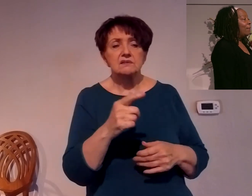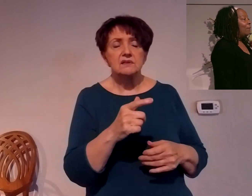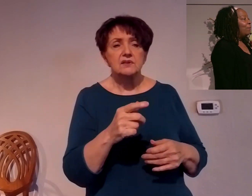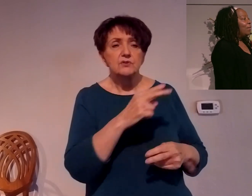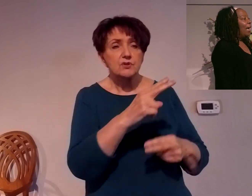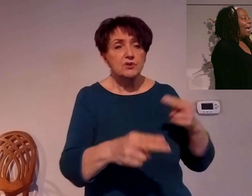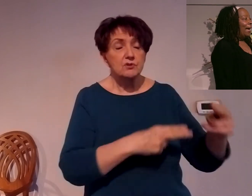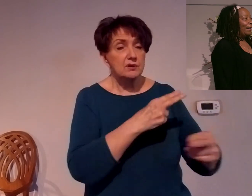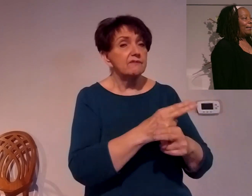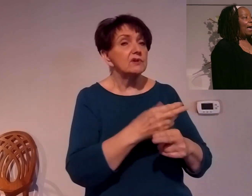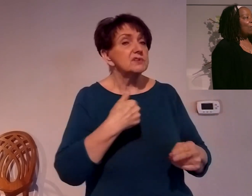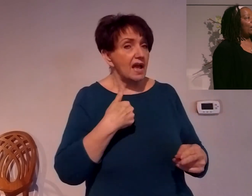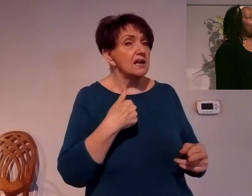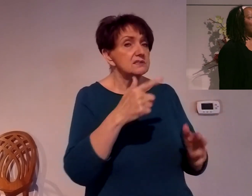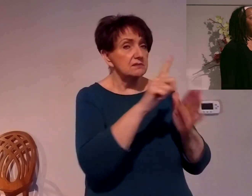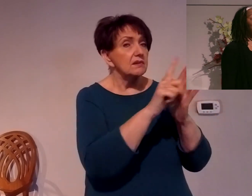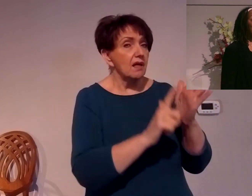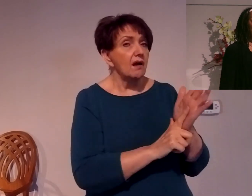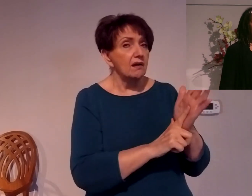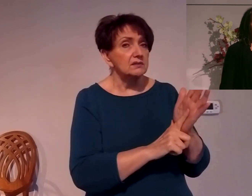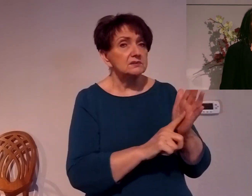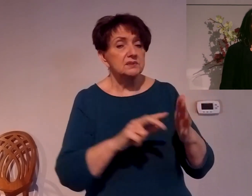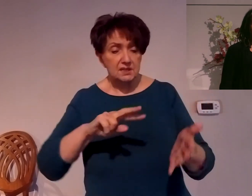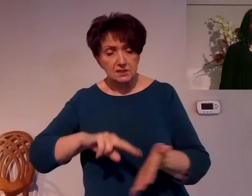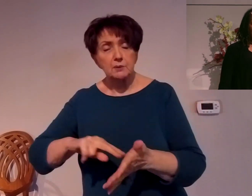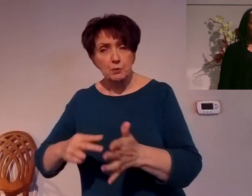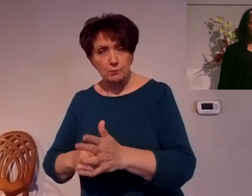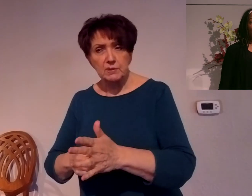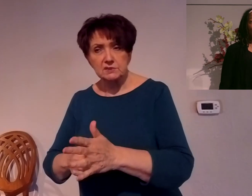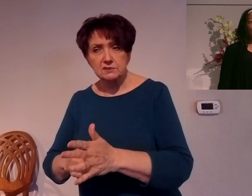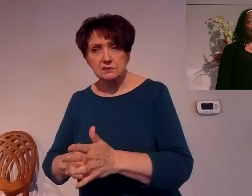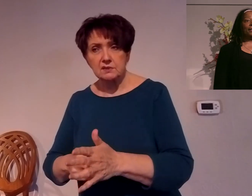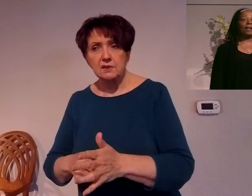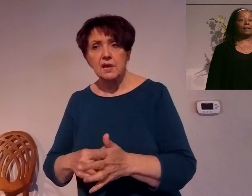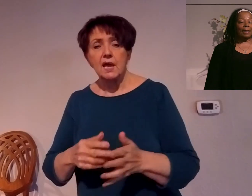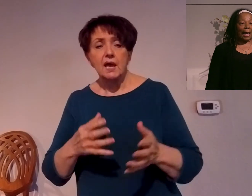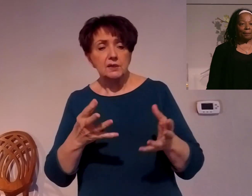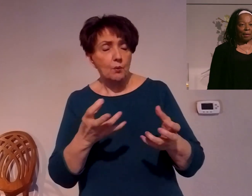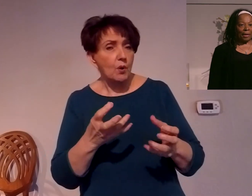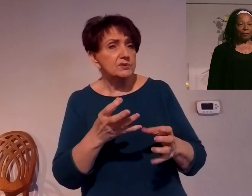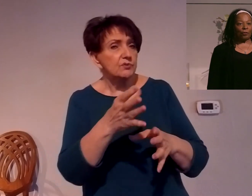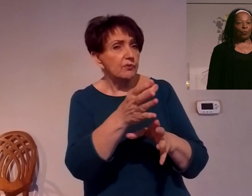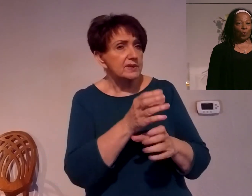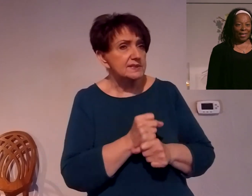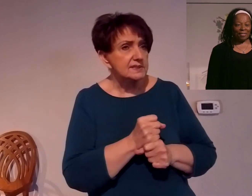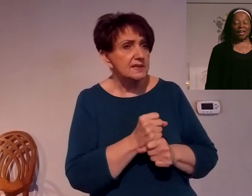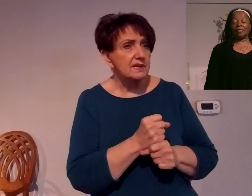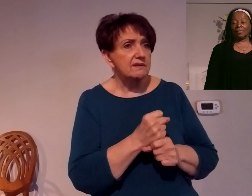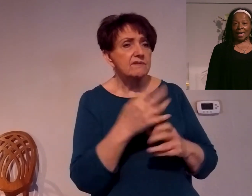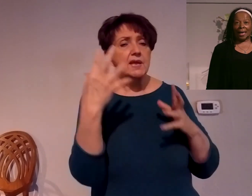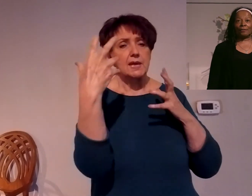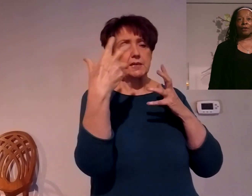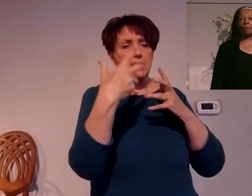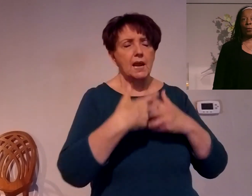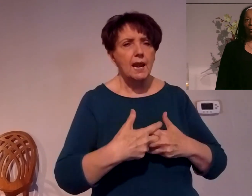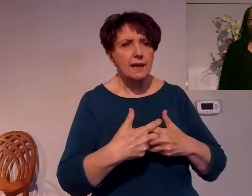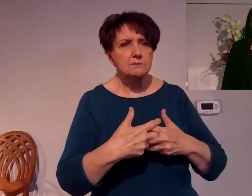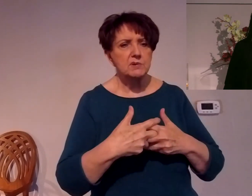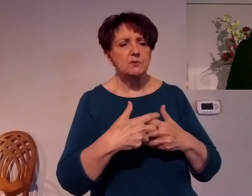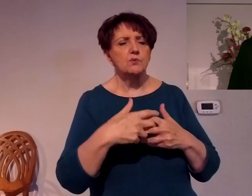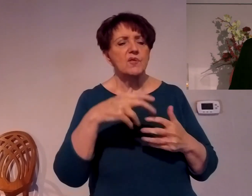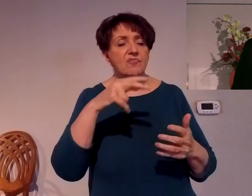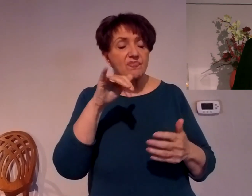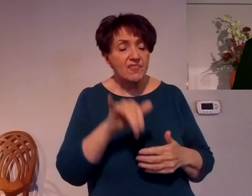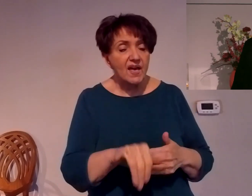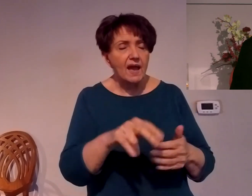purpose. And I want to receive in alignment with that